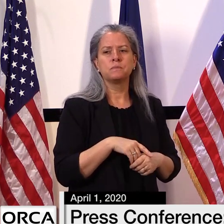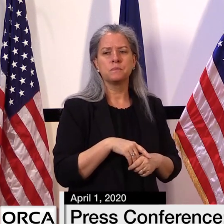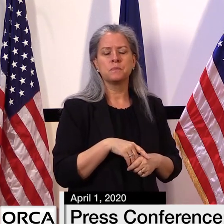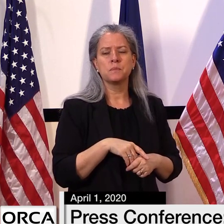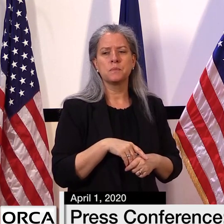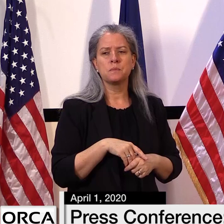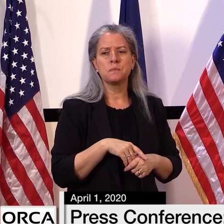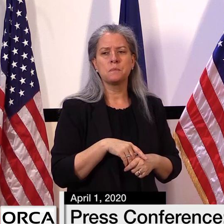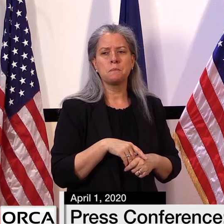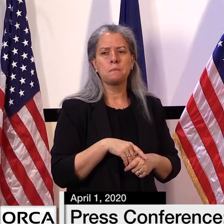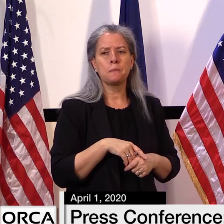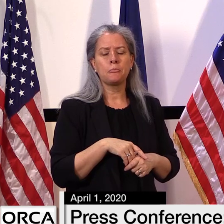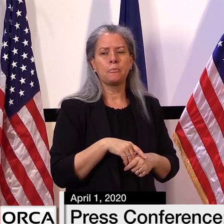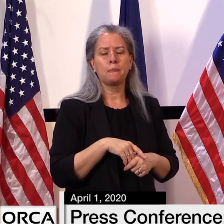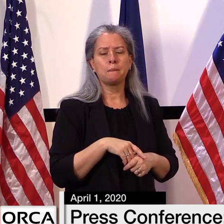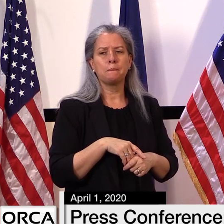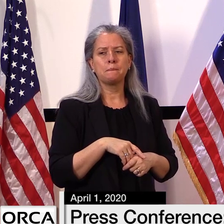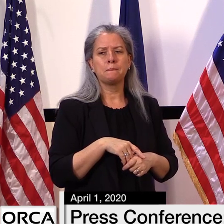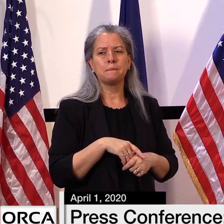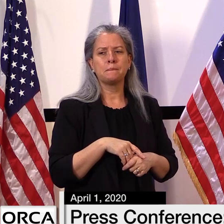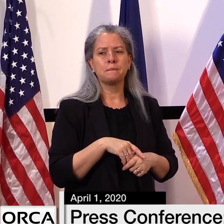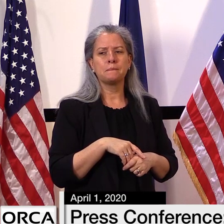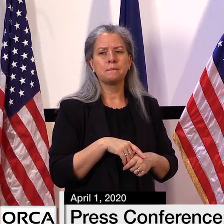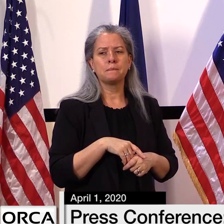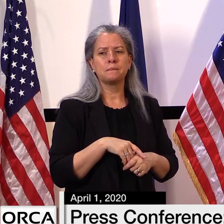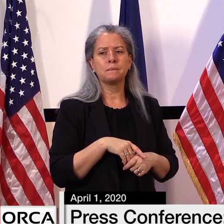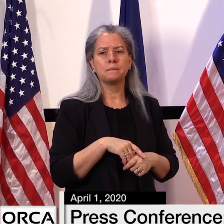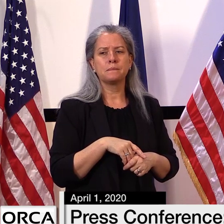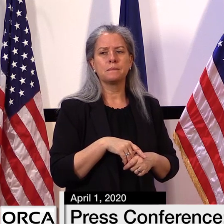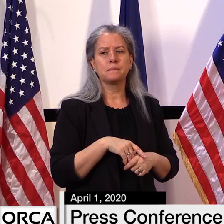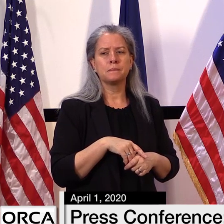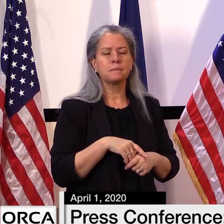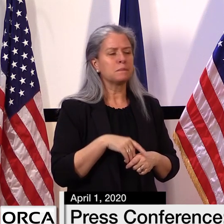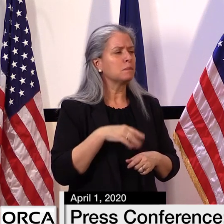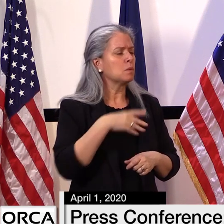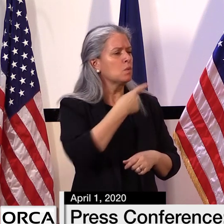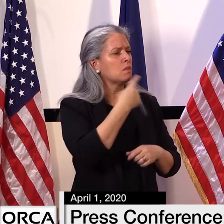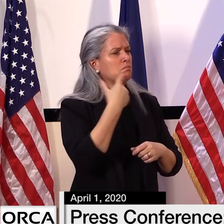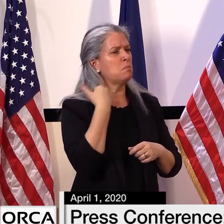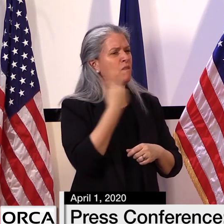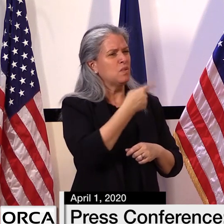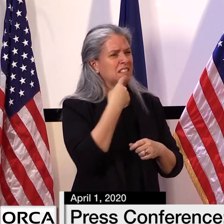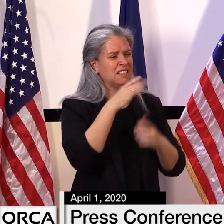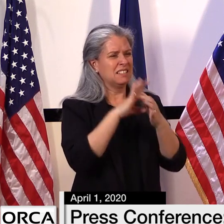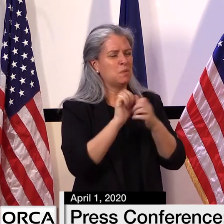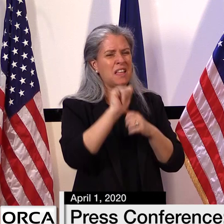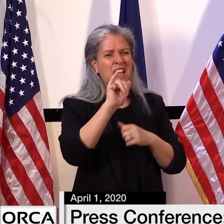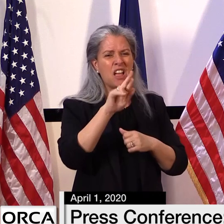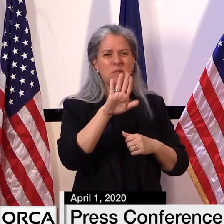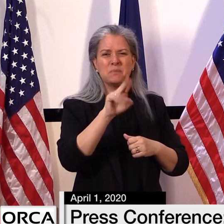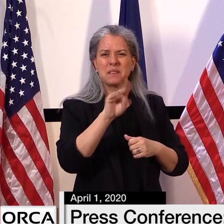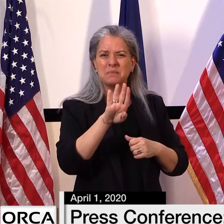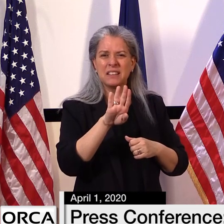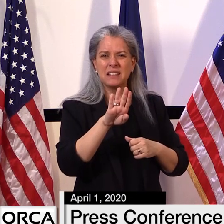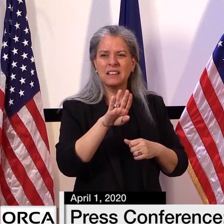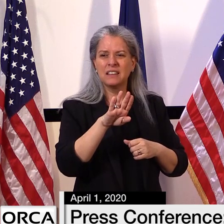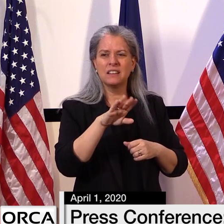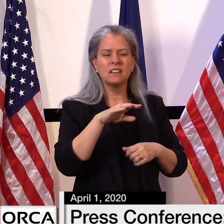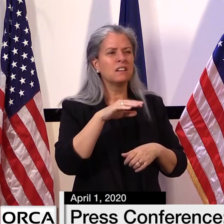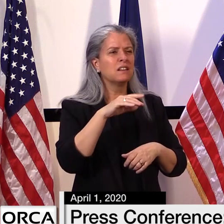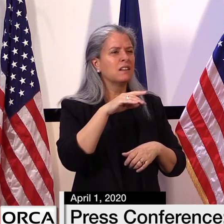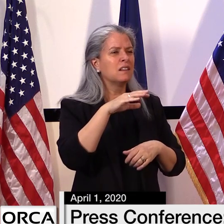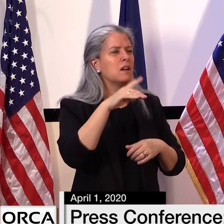exemptions. So you also said this is with Airbnbs as well. Can you please clarify what stated